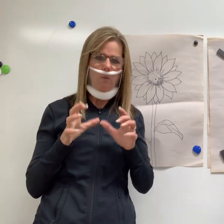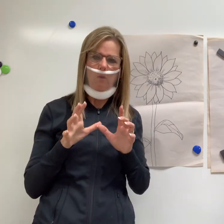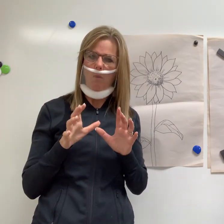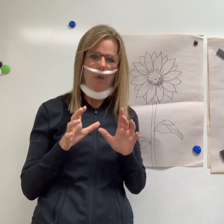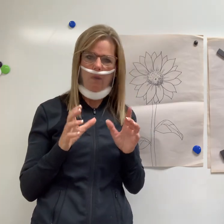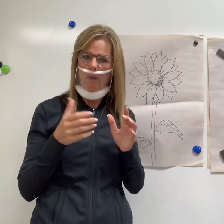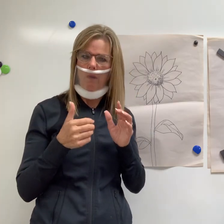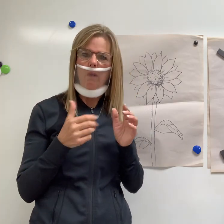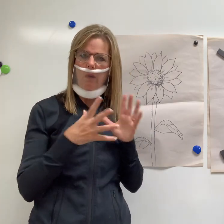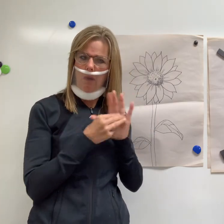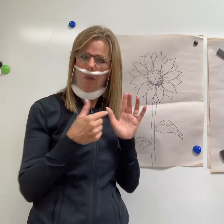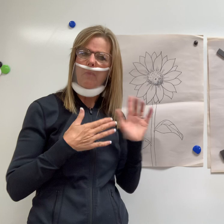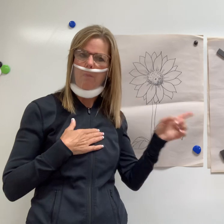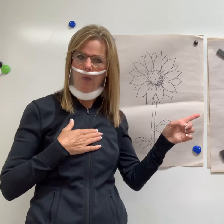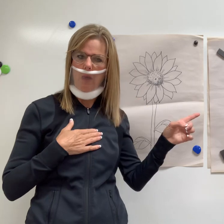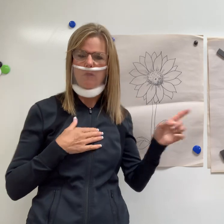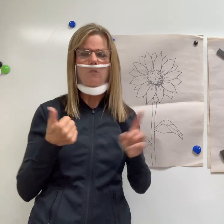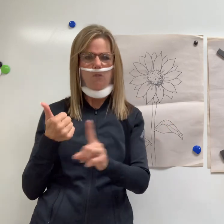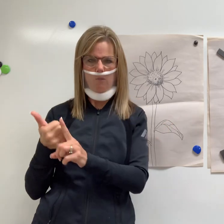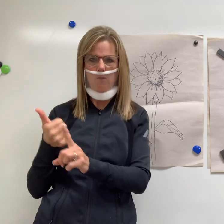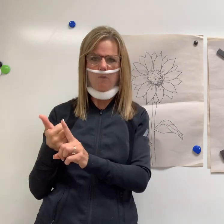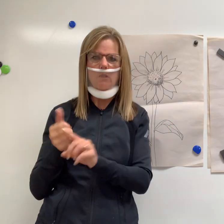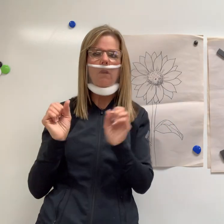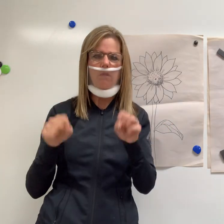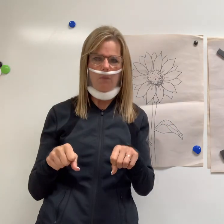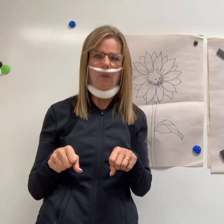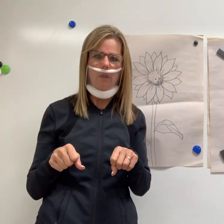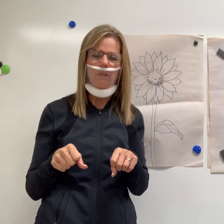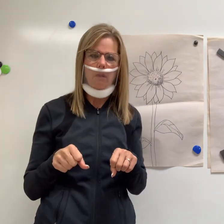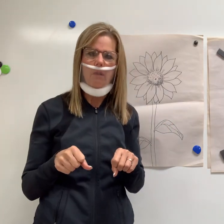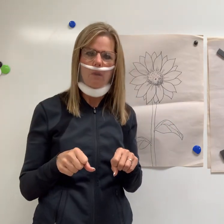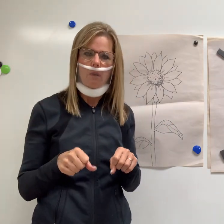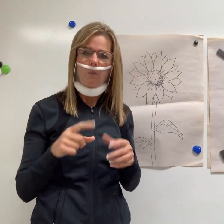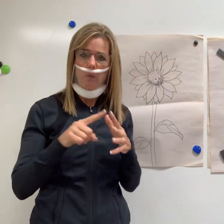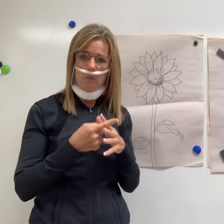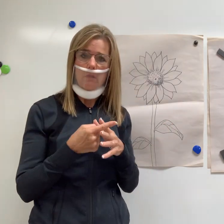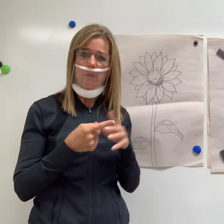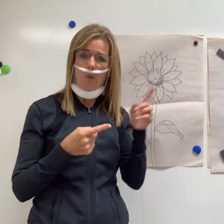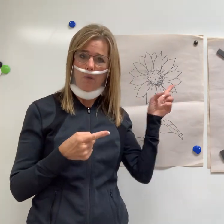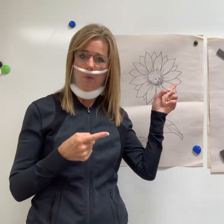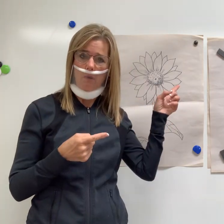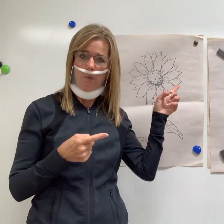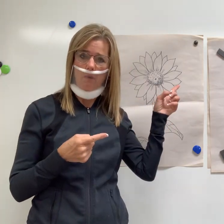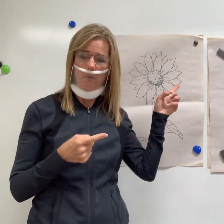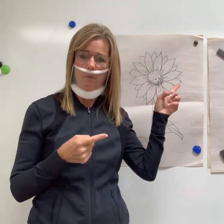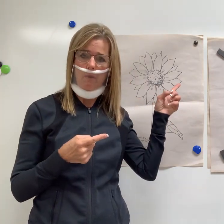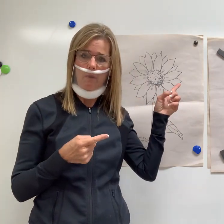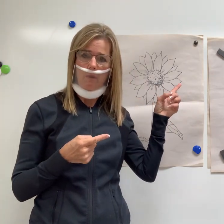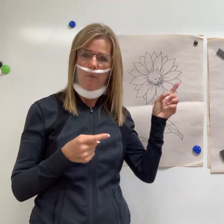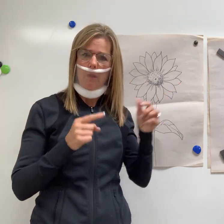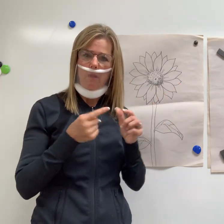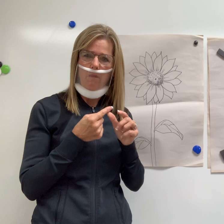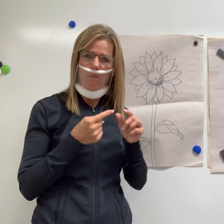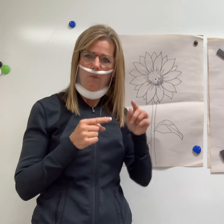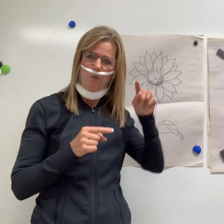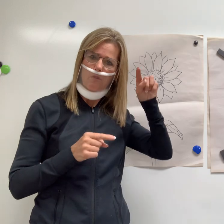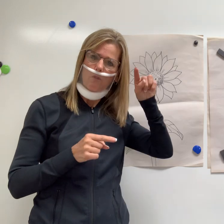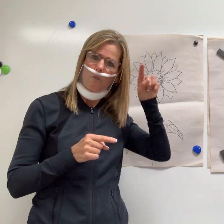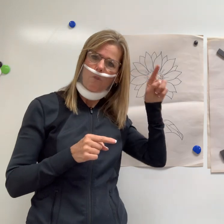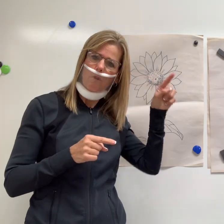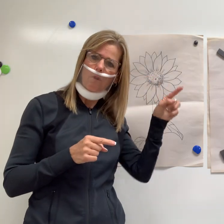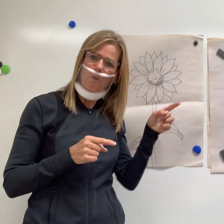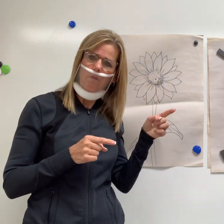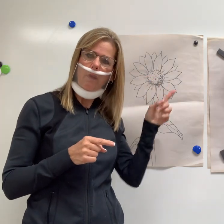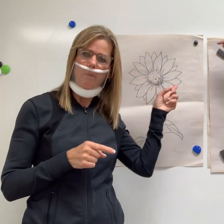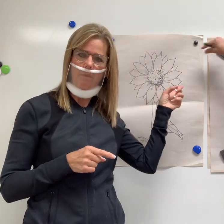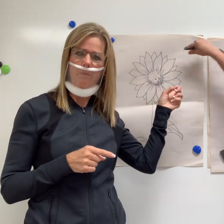follow along, go ahead and follow along, guys. We're going to start at the top, and I'm going to make the first curve line for my petal, just kind of